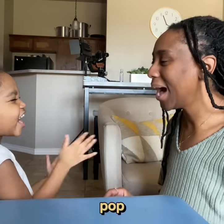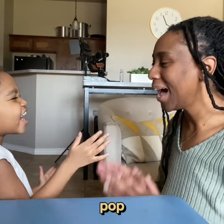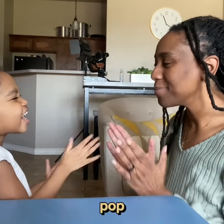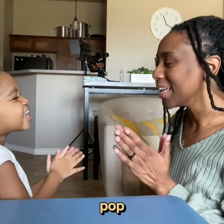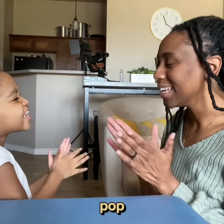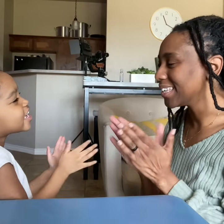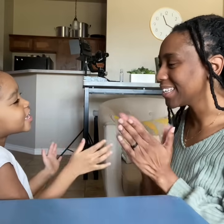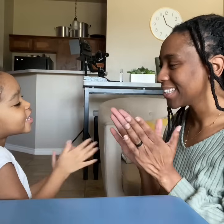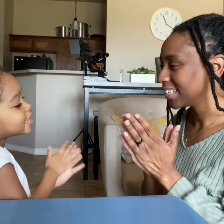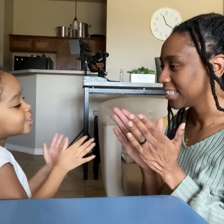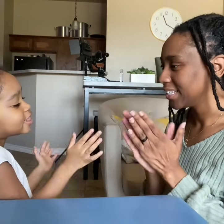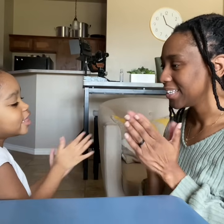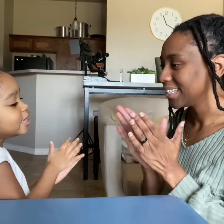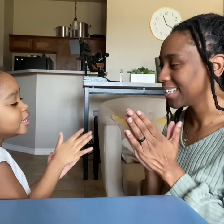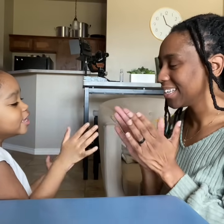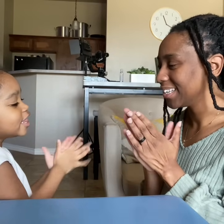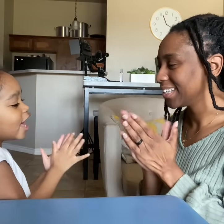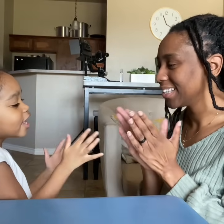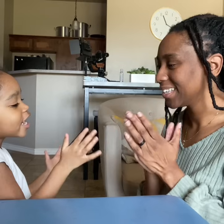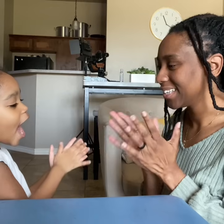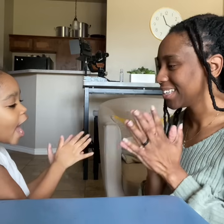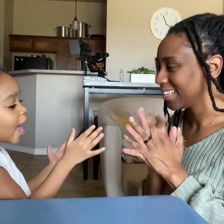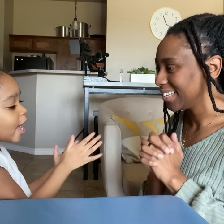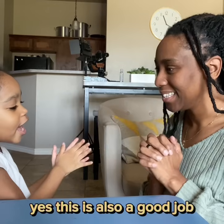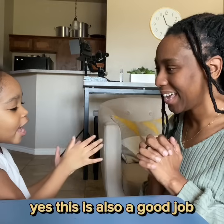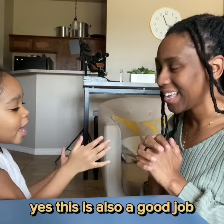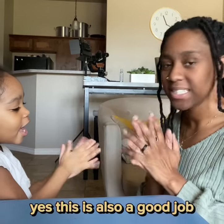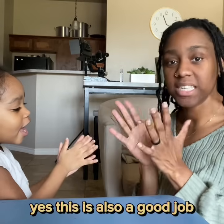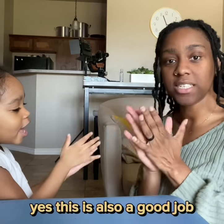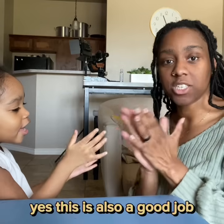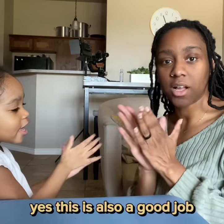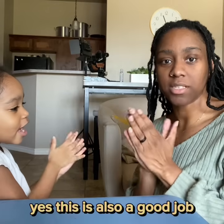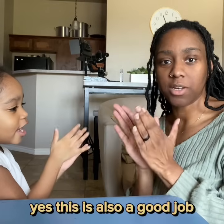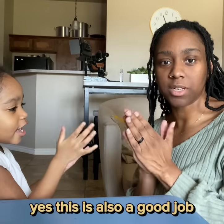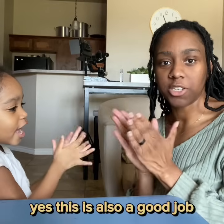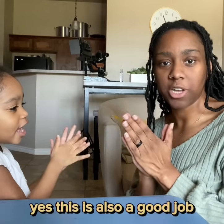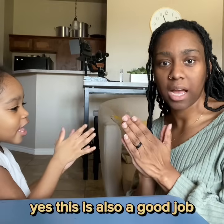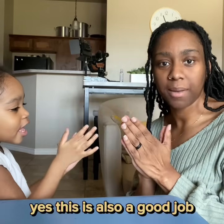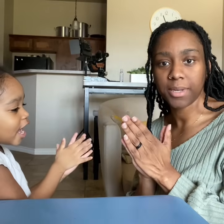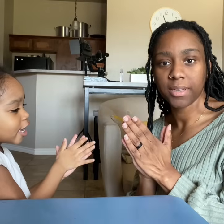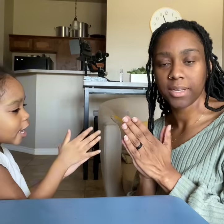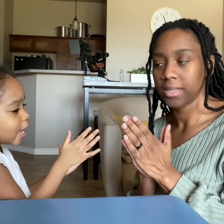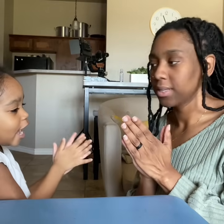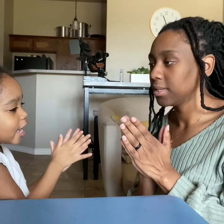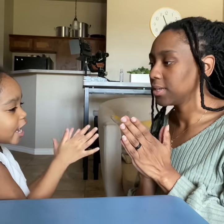Pop. Yes, pop. Yes, this is also a good job.